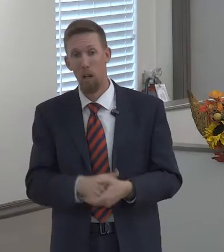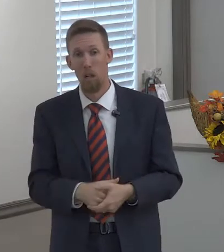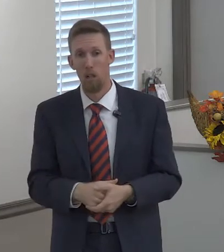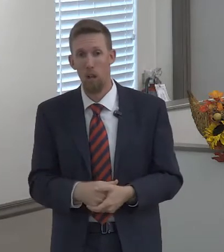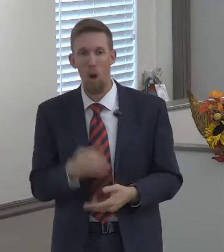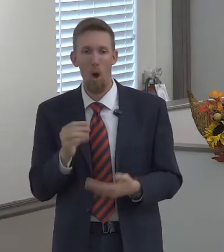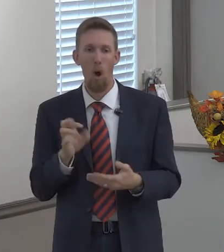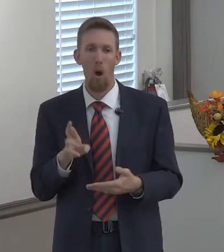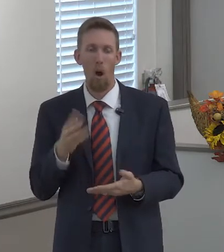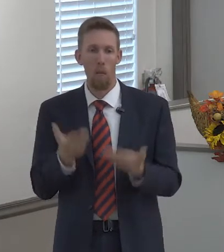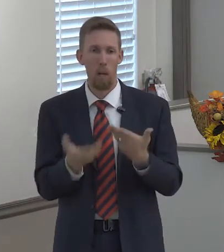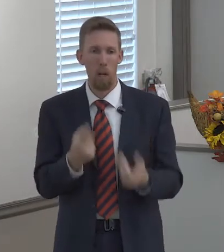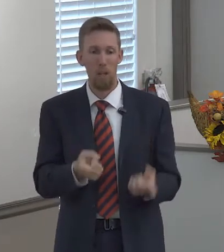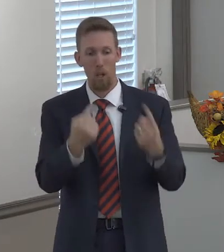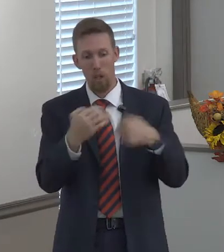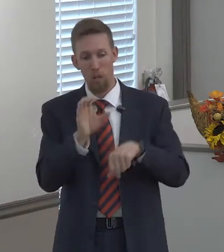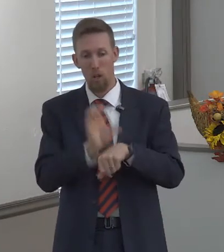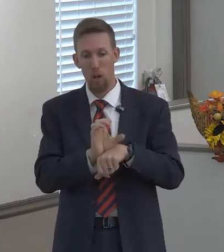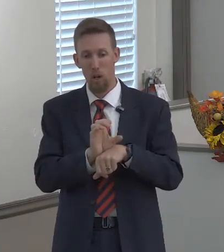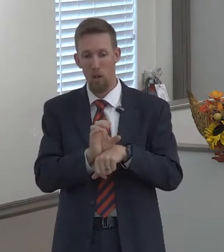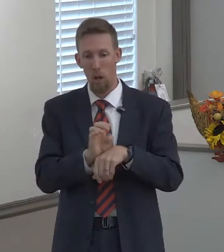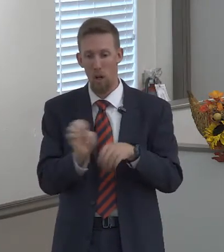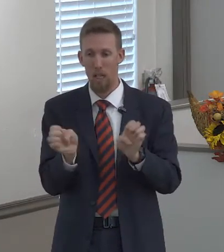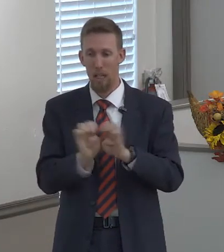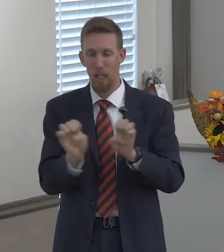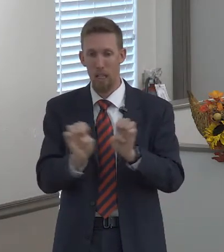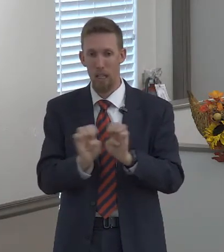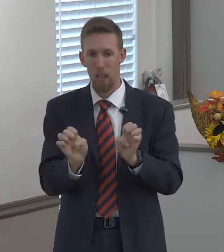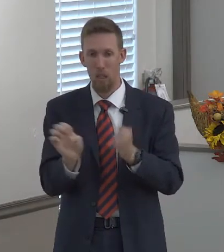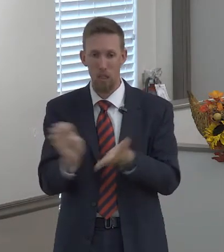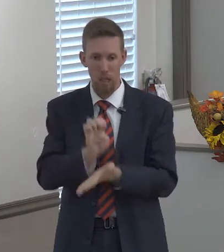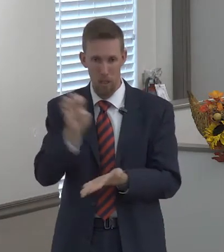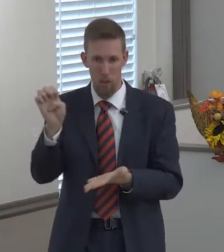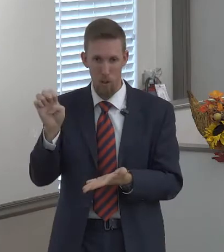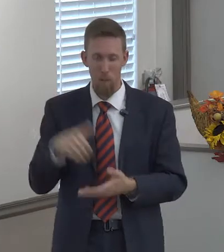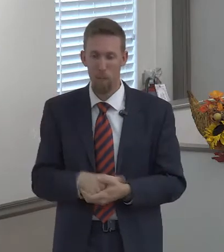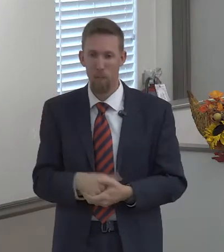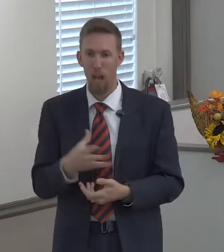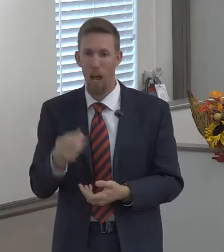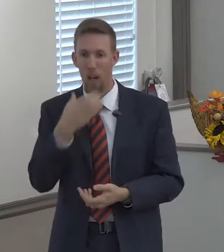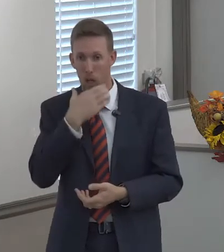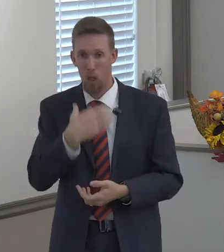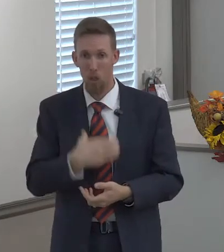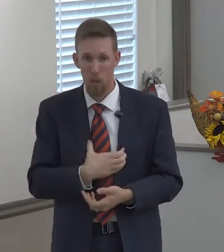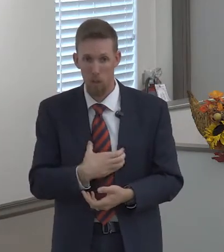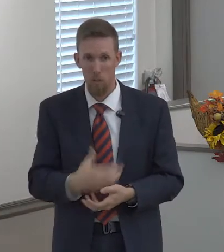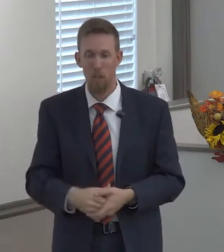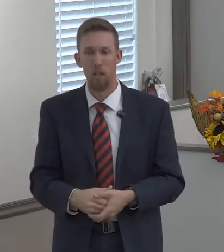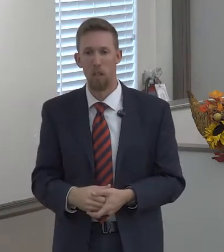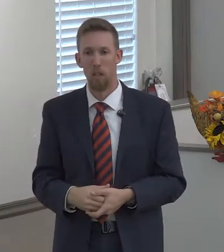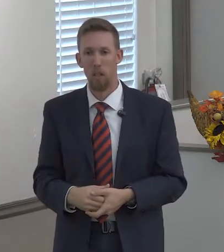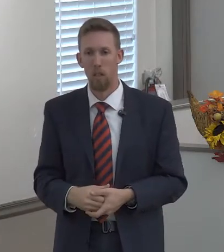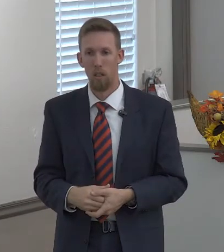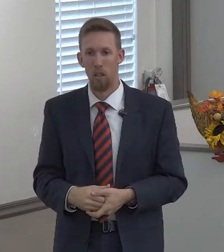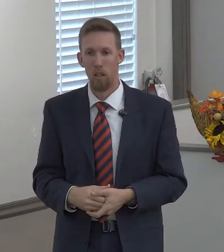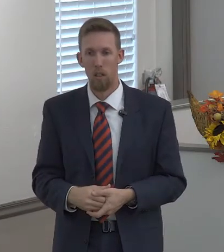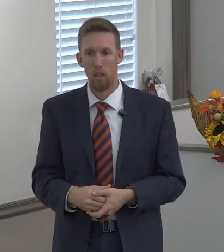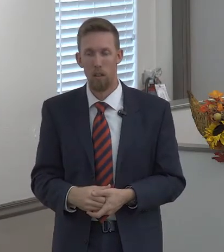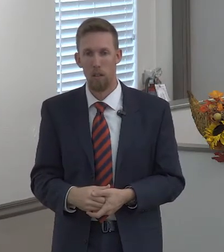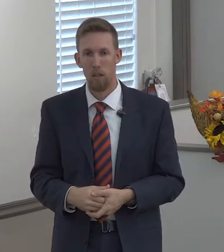family. And what I've come to see over the years is that those